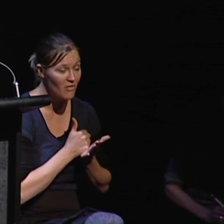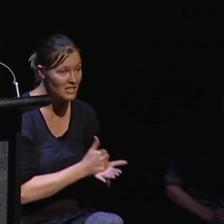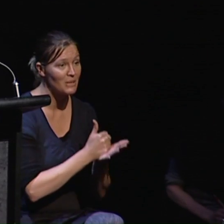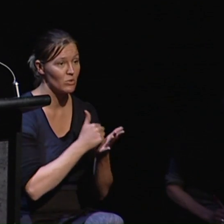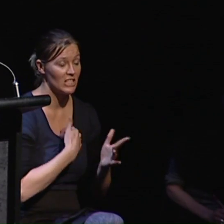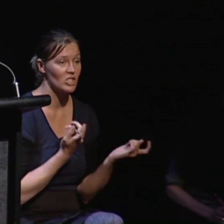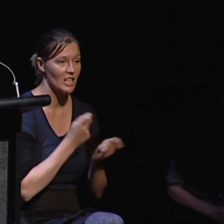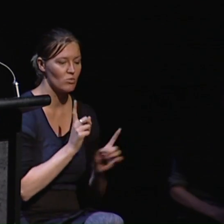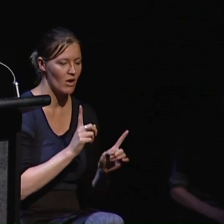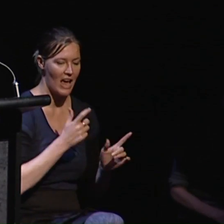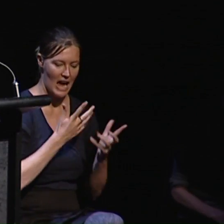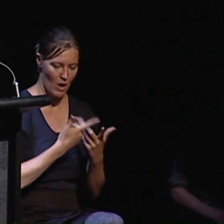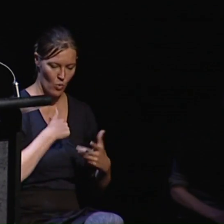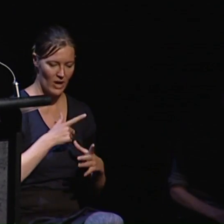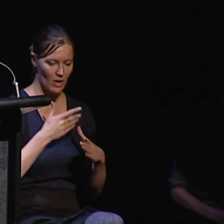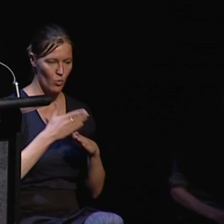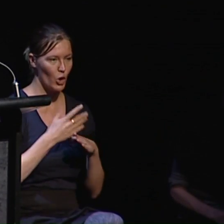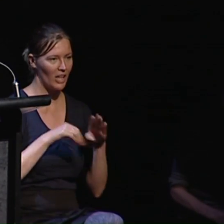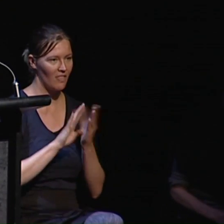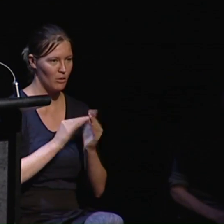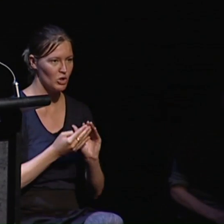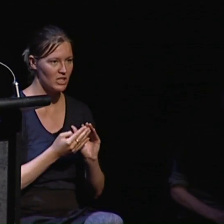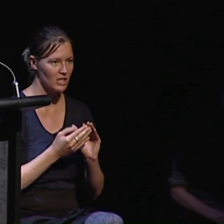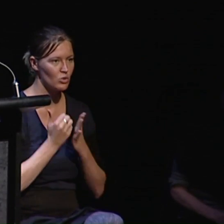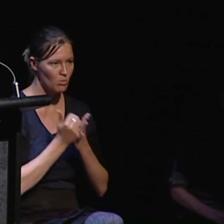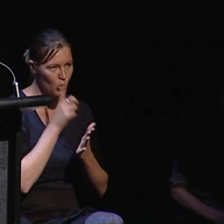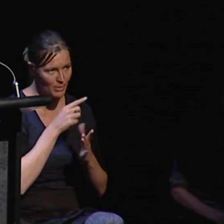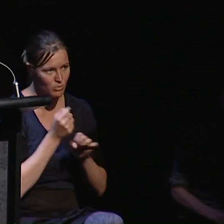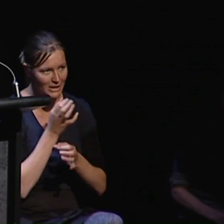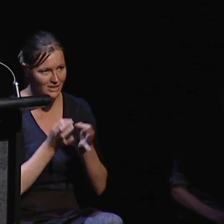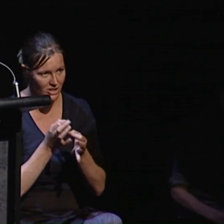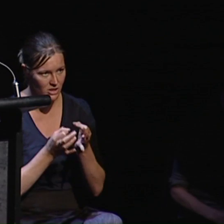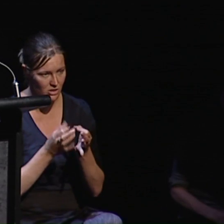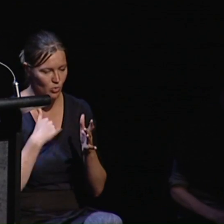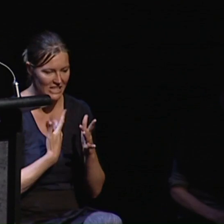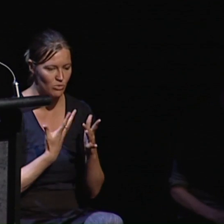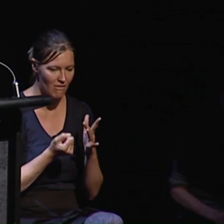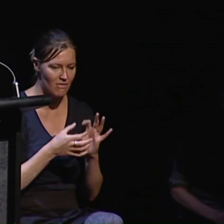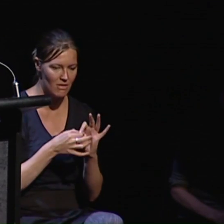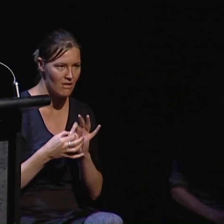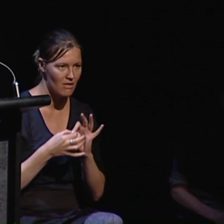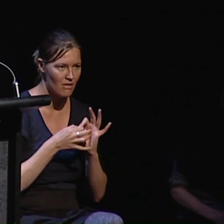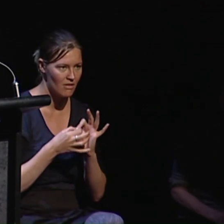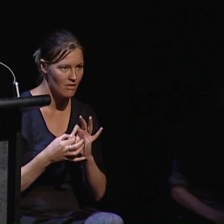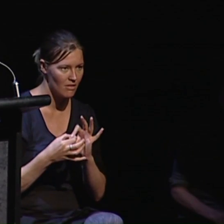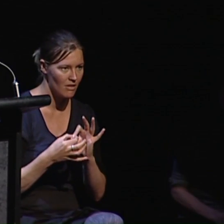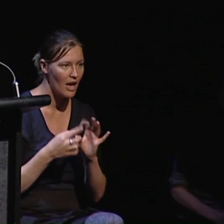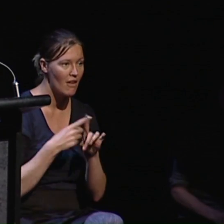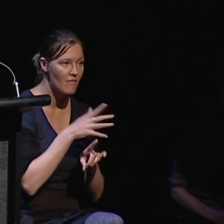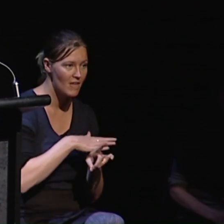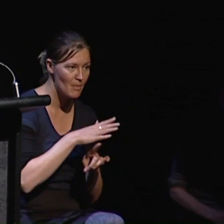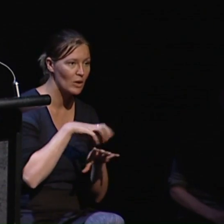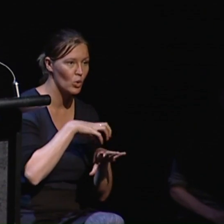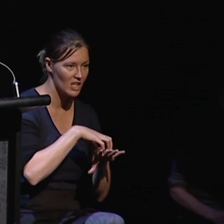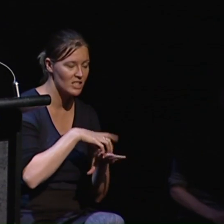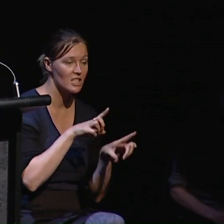is the way we work in community to support people in their decision-making. And so those things have to go hand in hand, and family organizations in